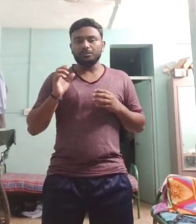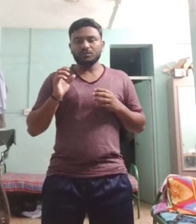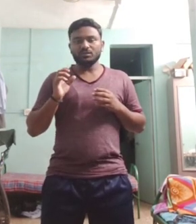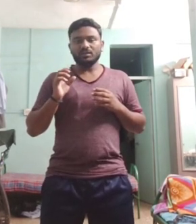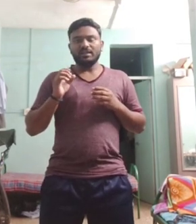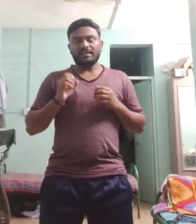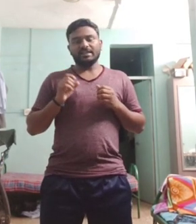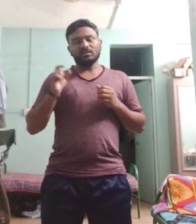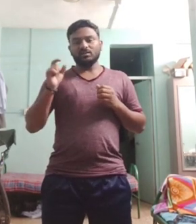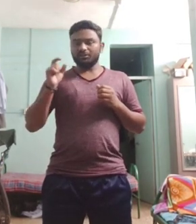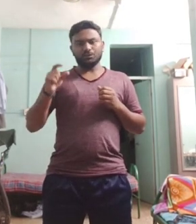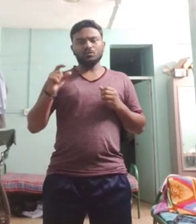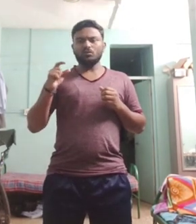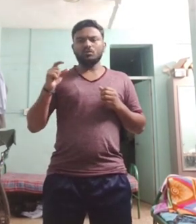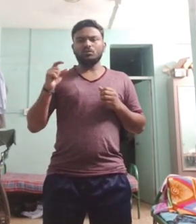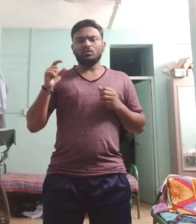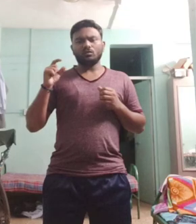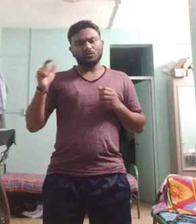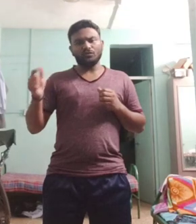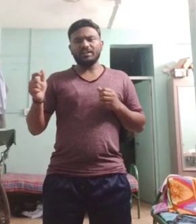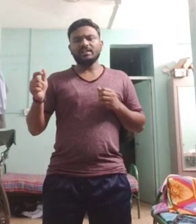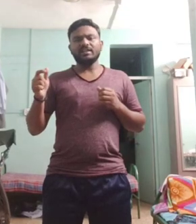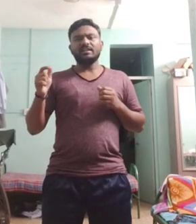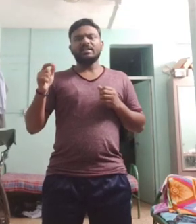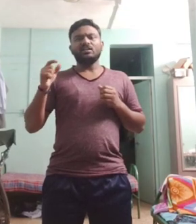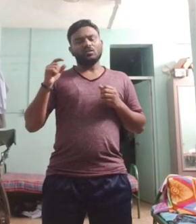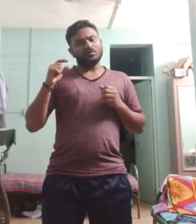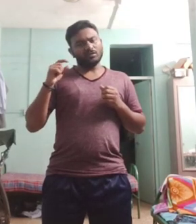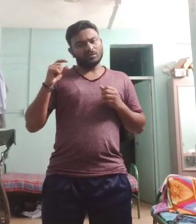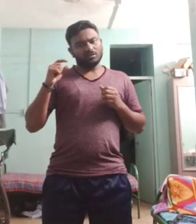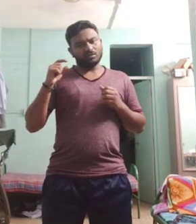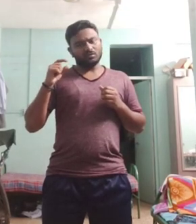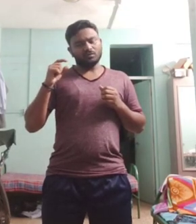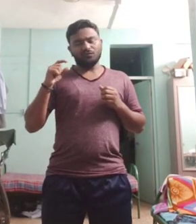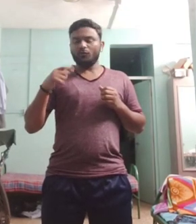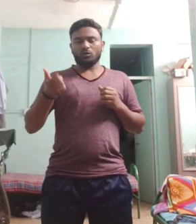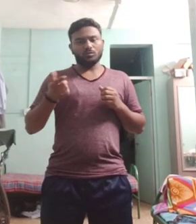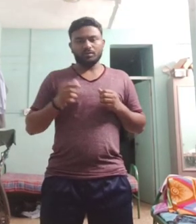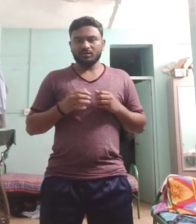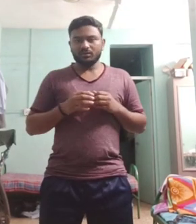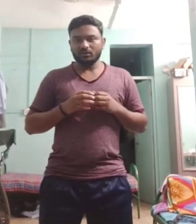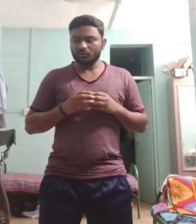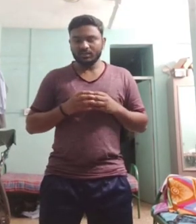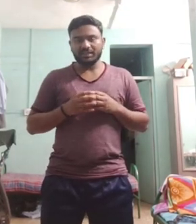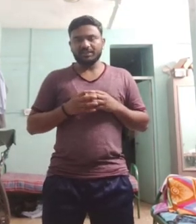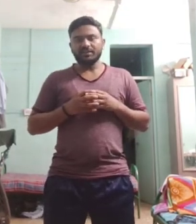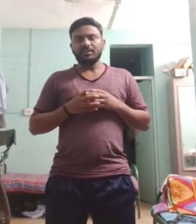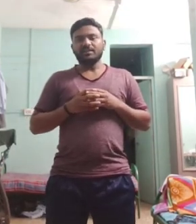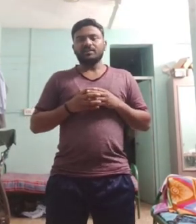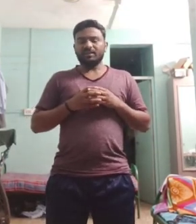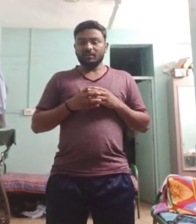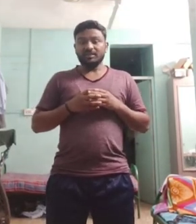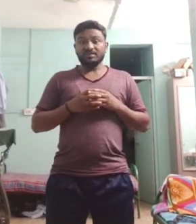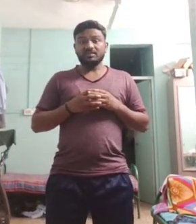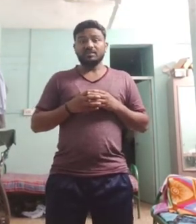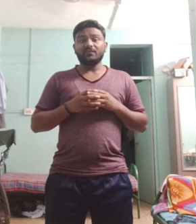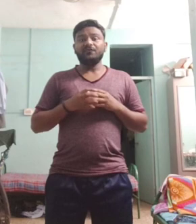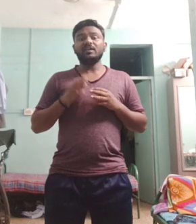loops like do while, for loop. Okay, it means we